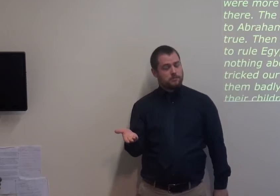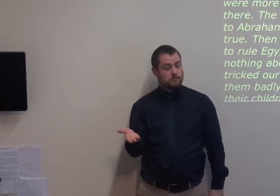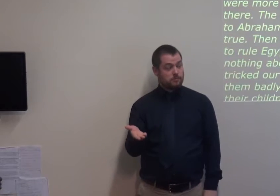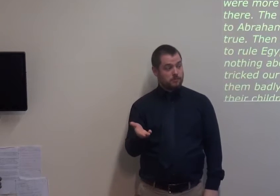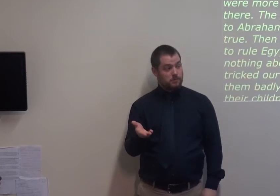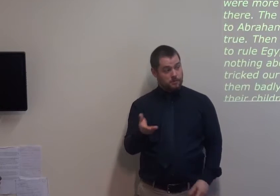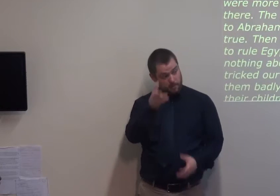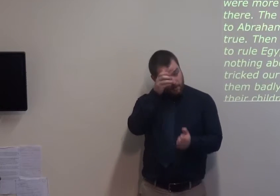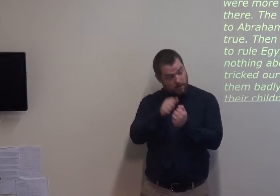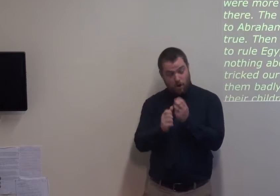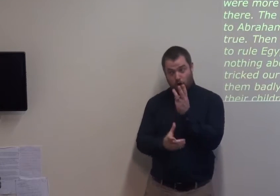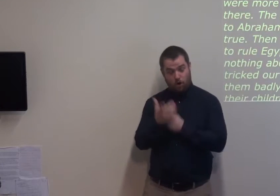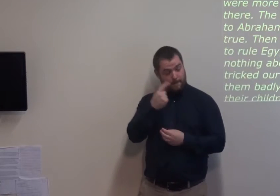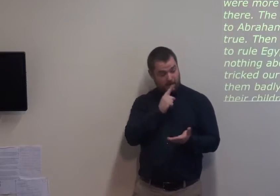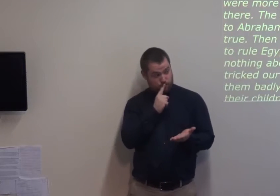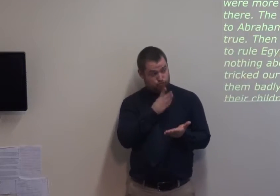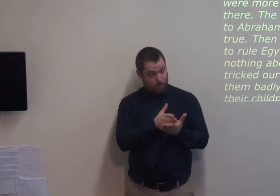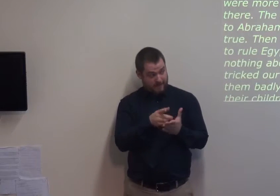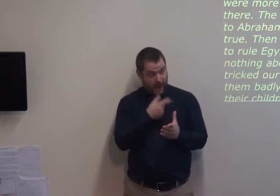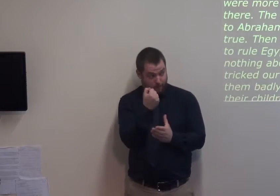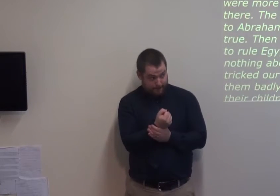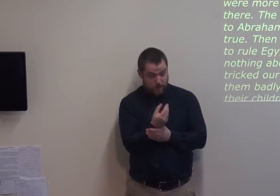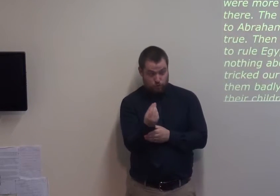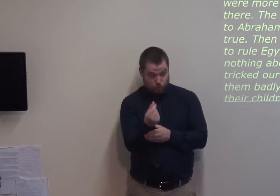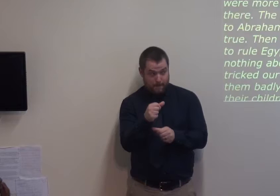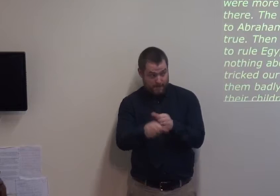promise that God made to Abraham was soon to come true.